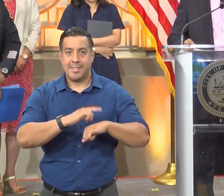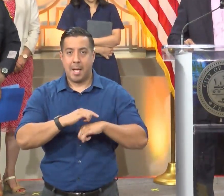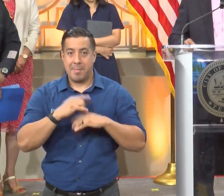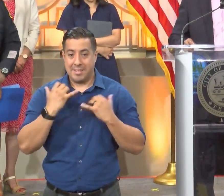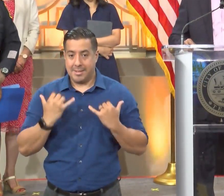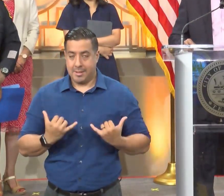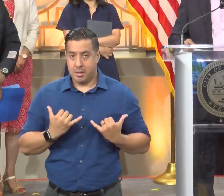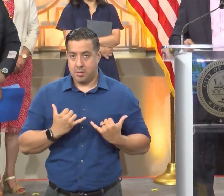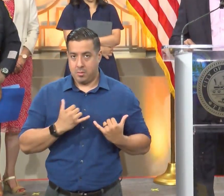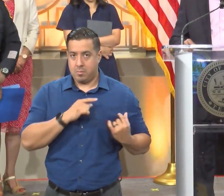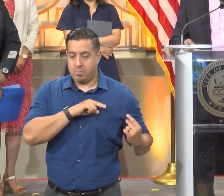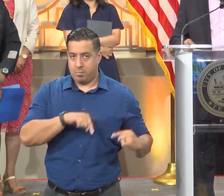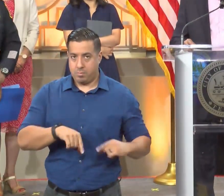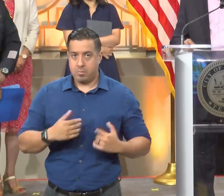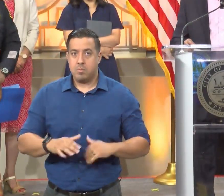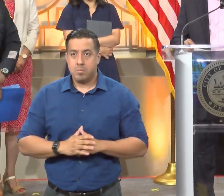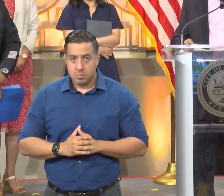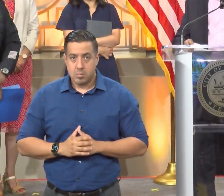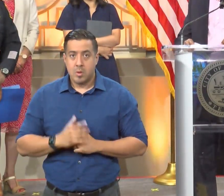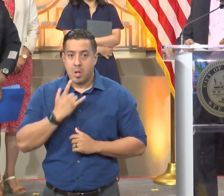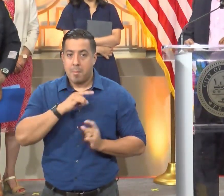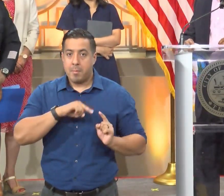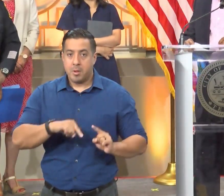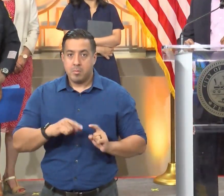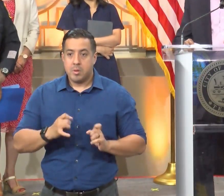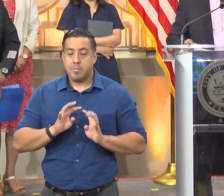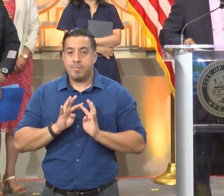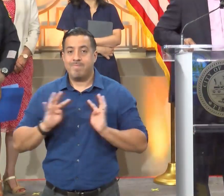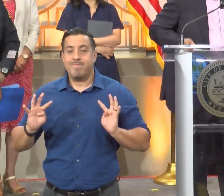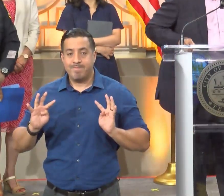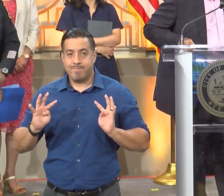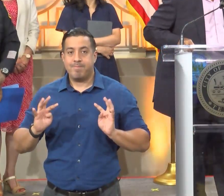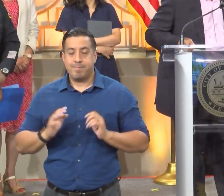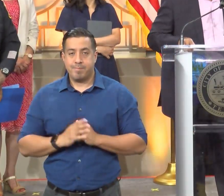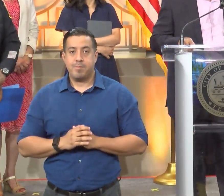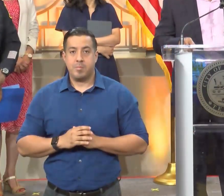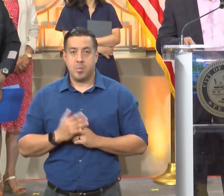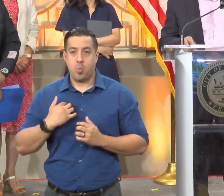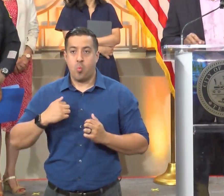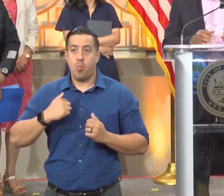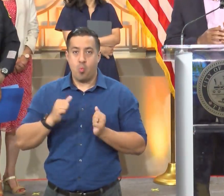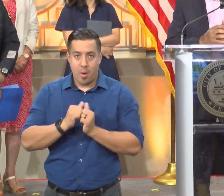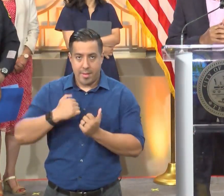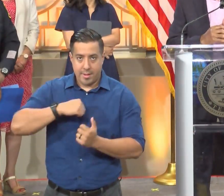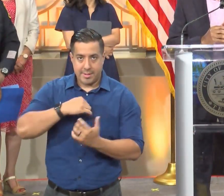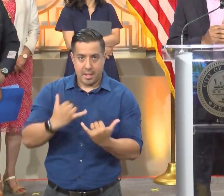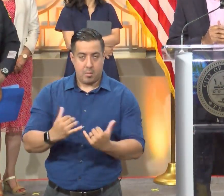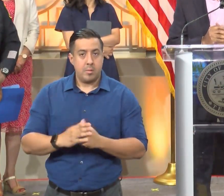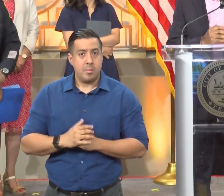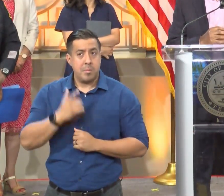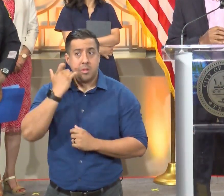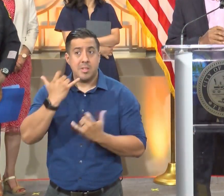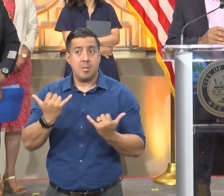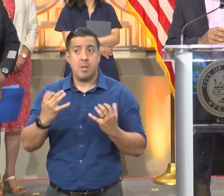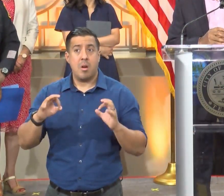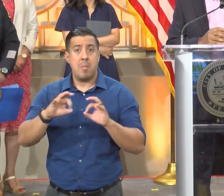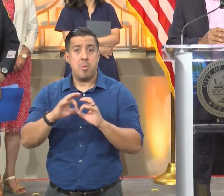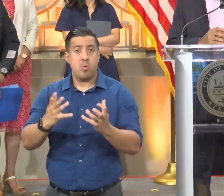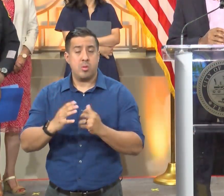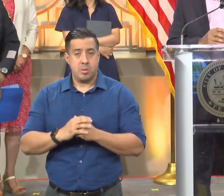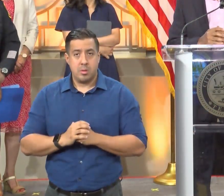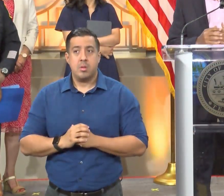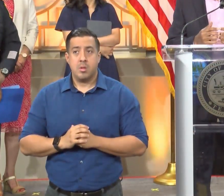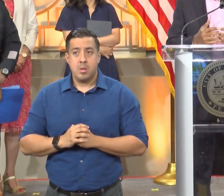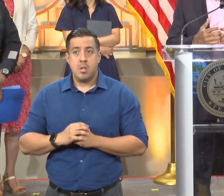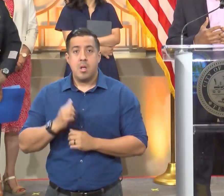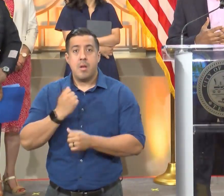this time to be here, to be standing with us, because it is important